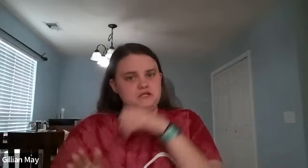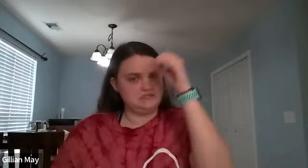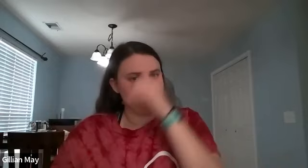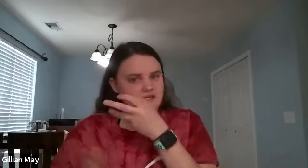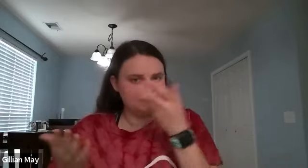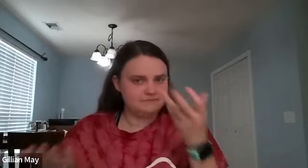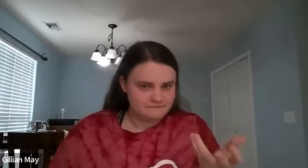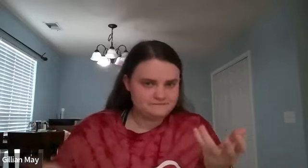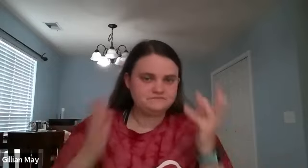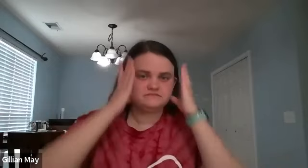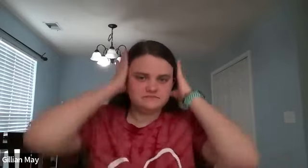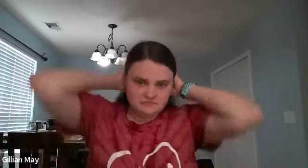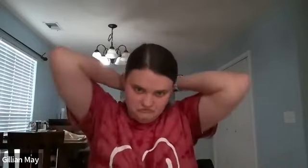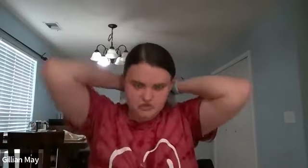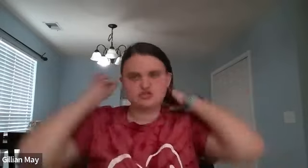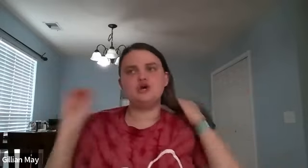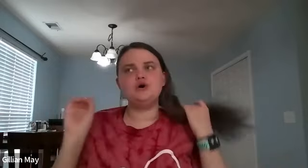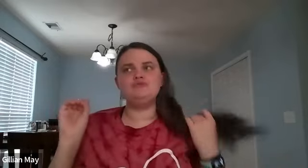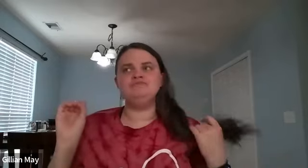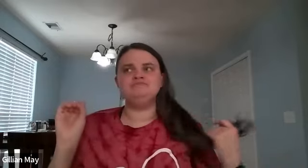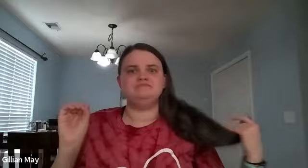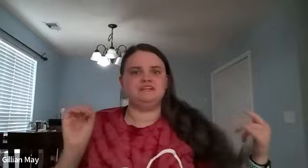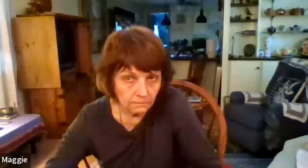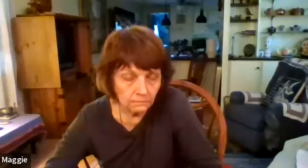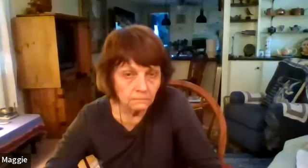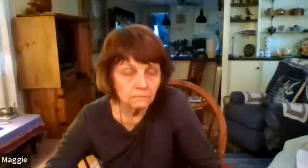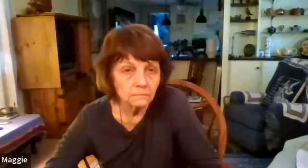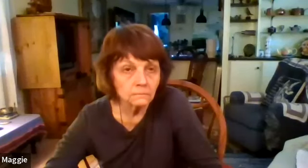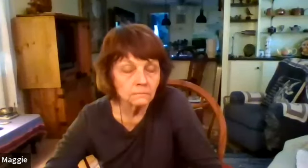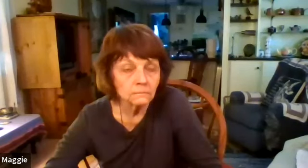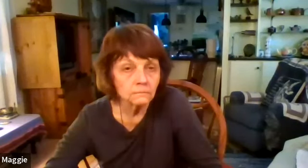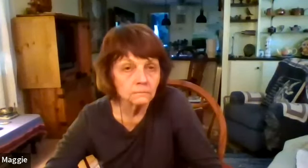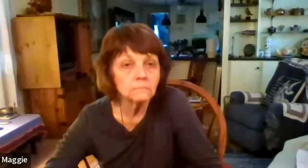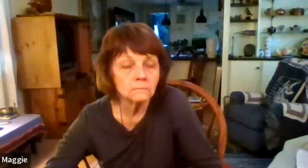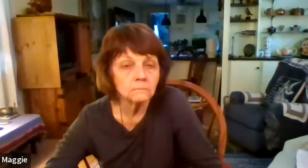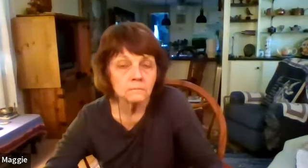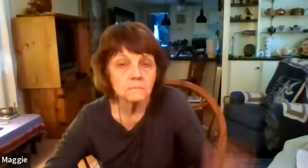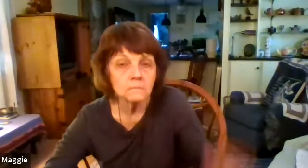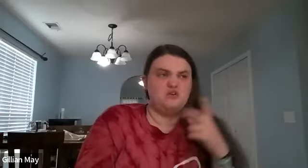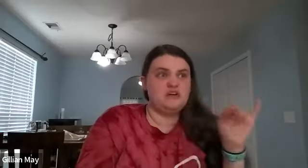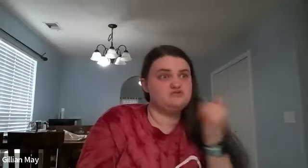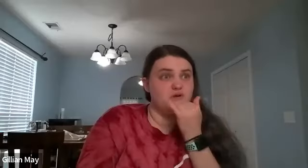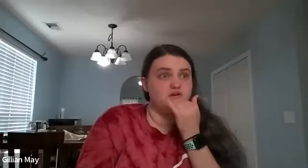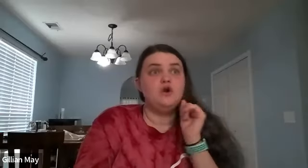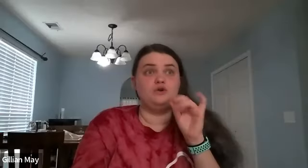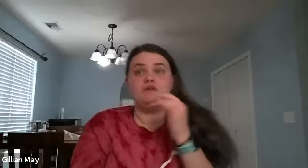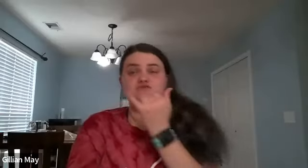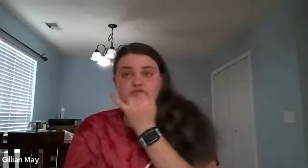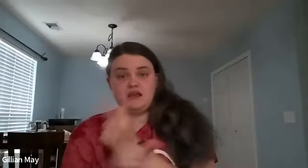personal opinion. There's no, like I said, there's no right or wrong. You may talk to someone, they say, oh no, that's wrong, or no, that's